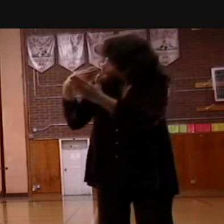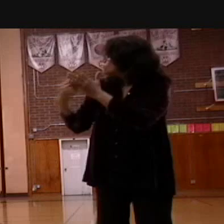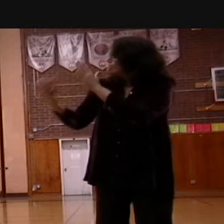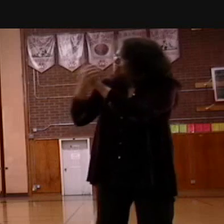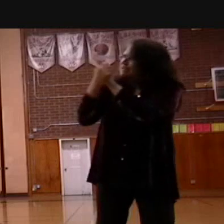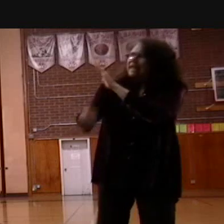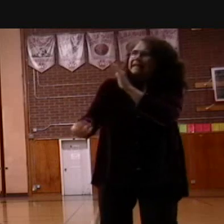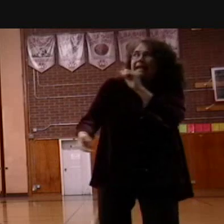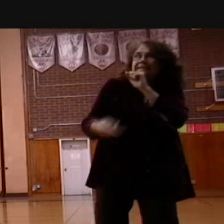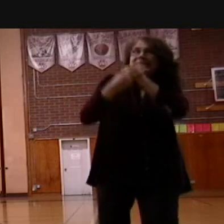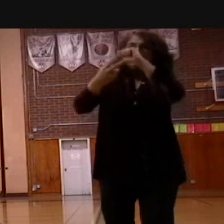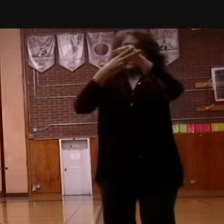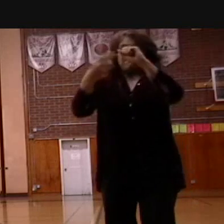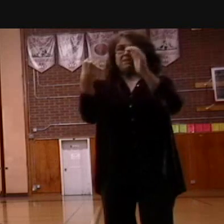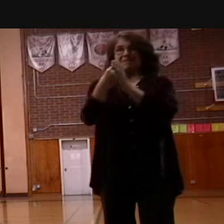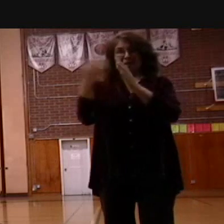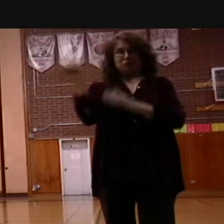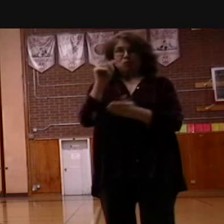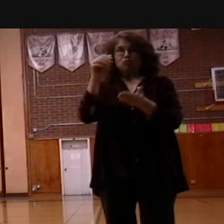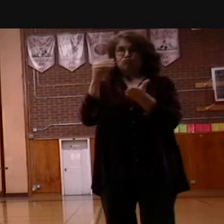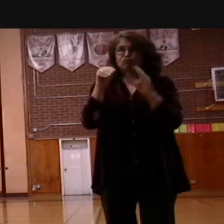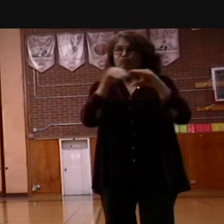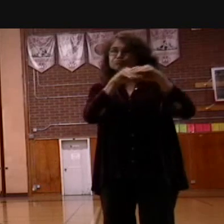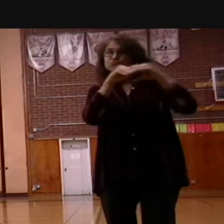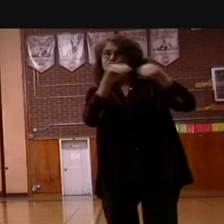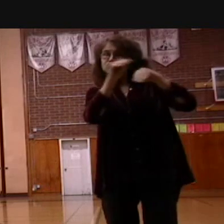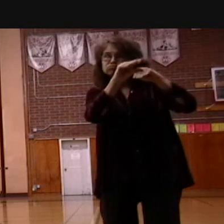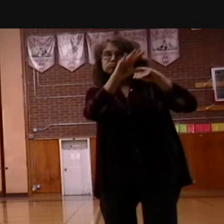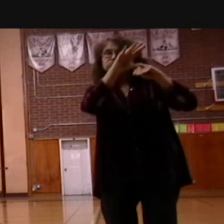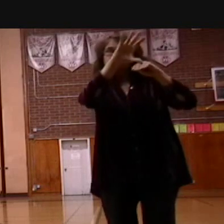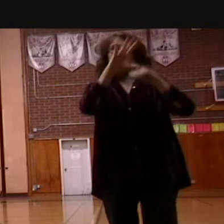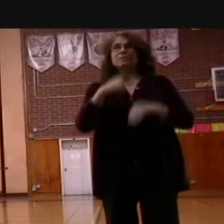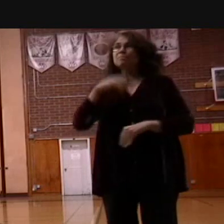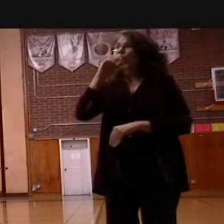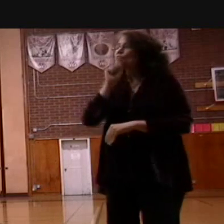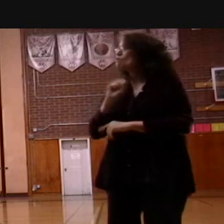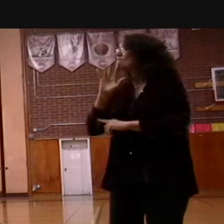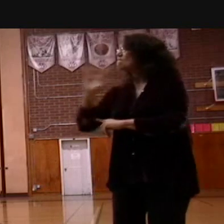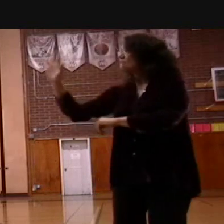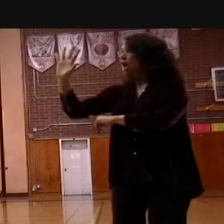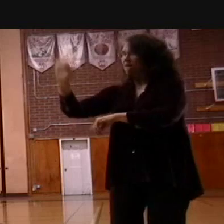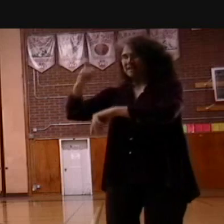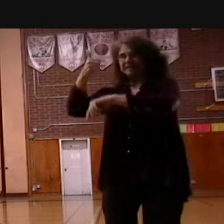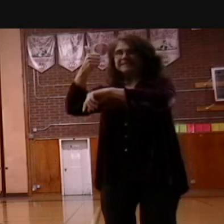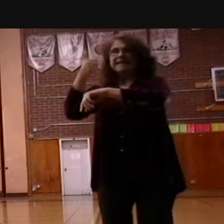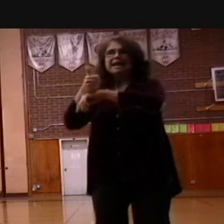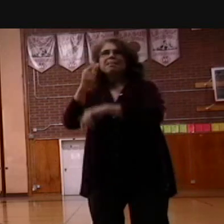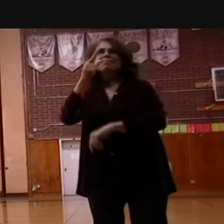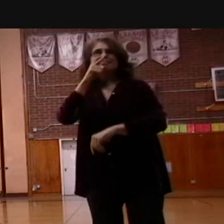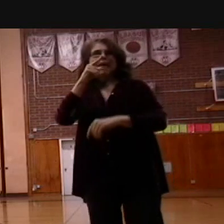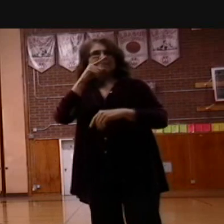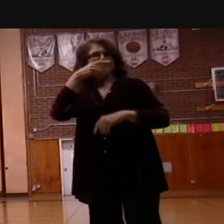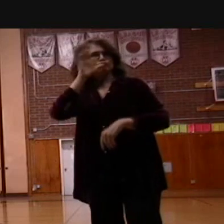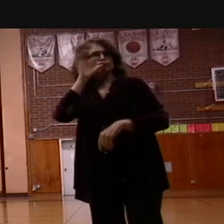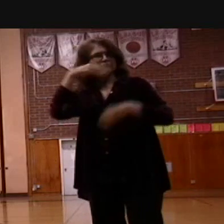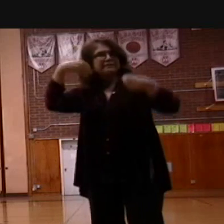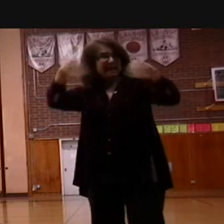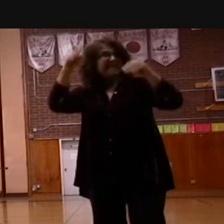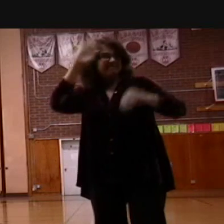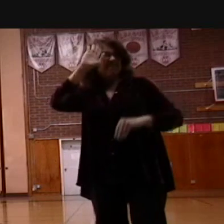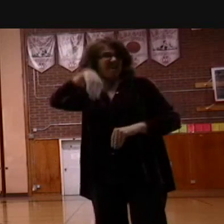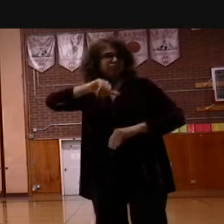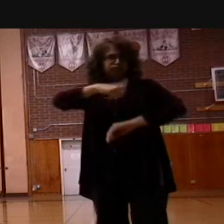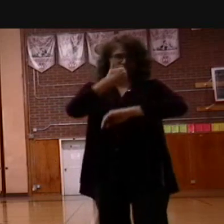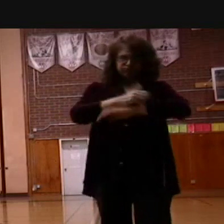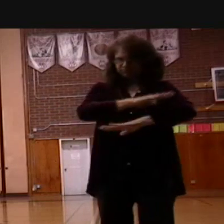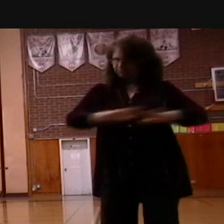Ever since when I was five years old, I had set up my first lemonade stand one summer during a neighborhood garage sale, and